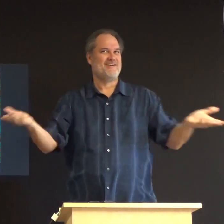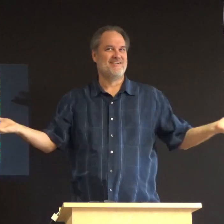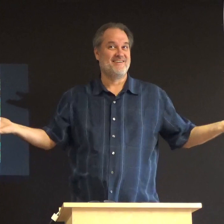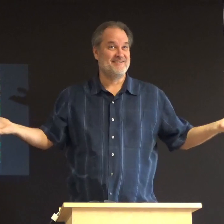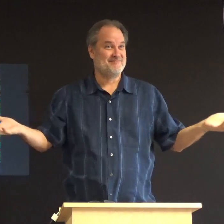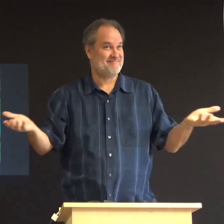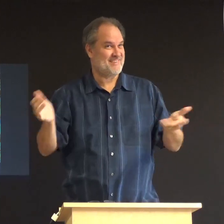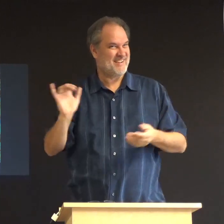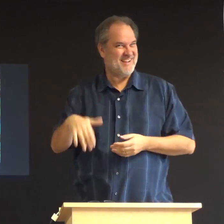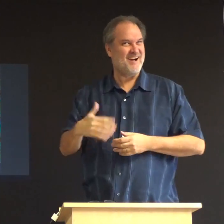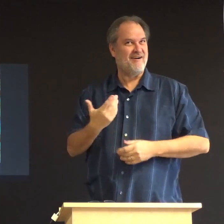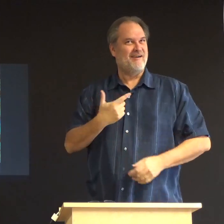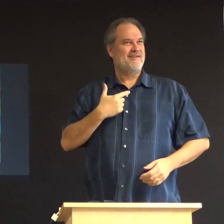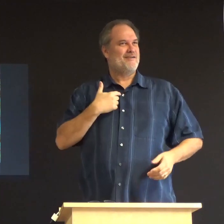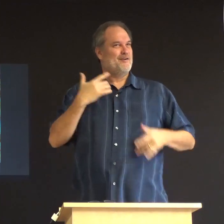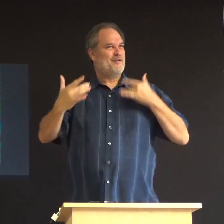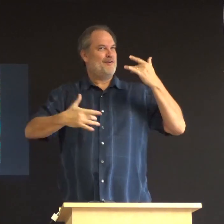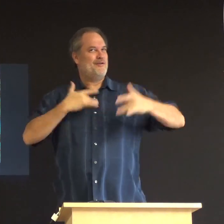like that. We will look forward to someday.